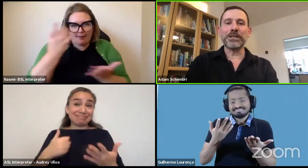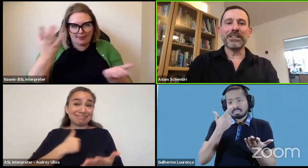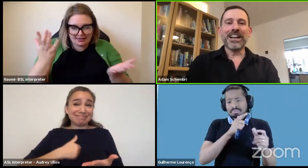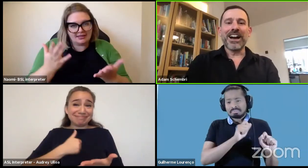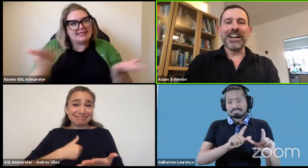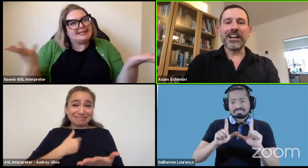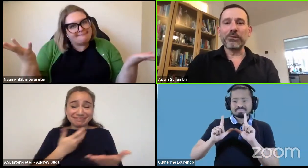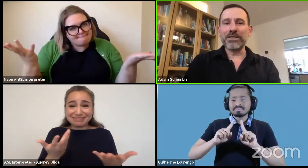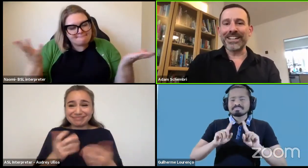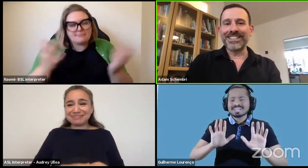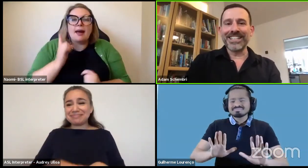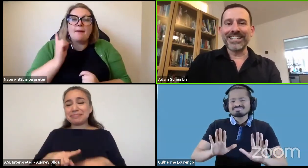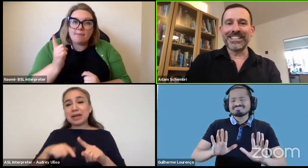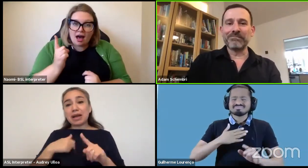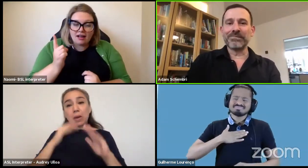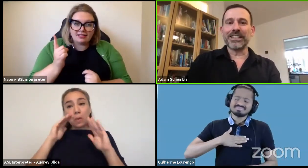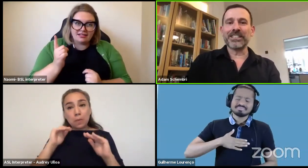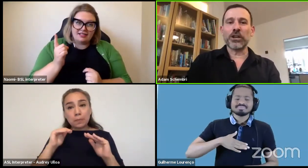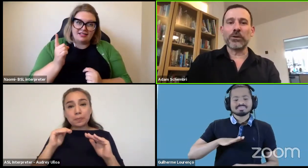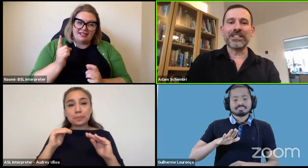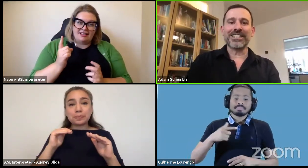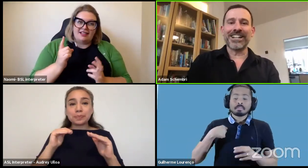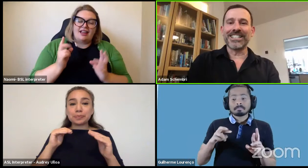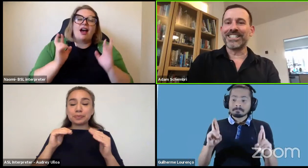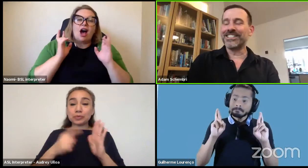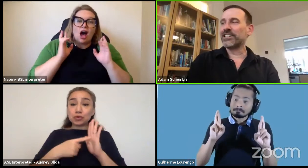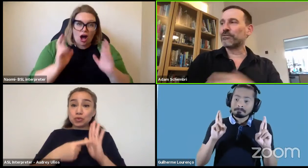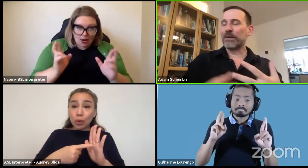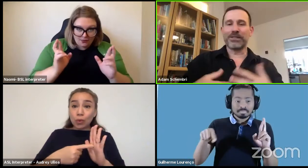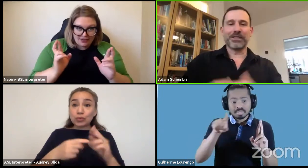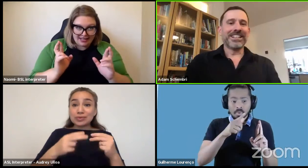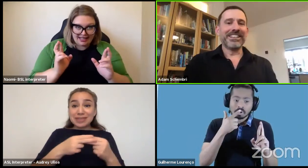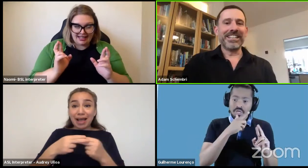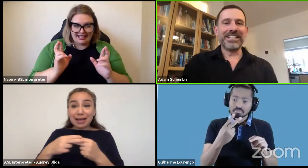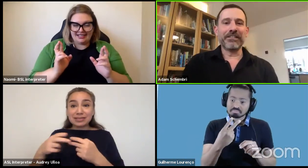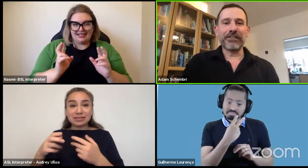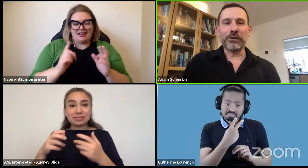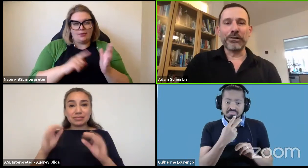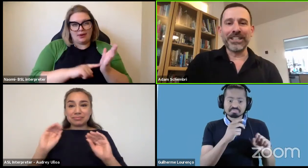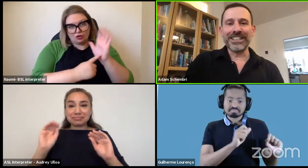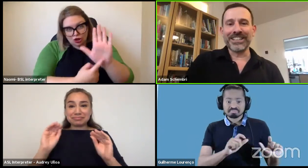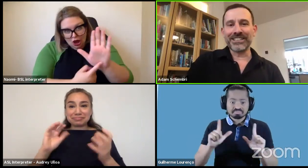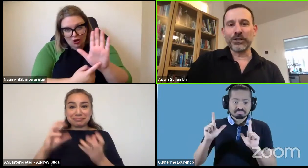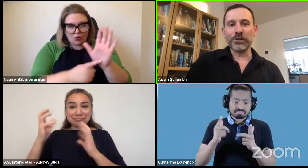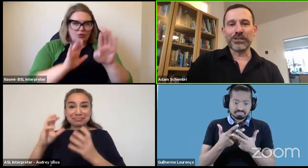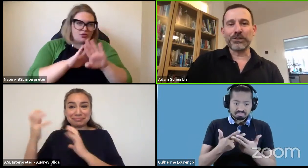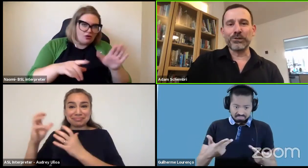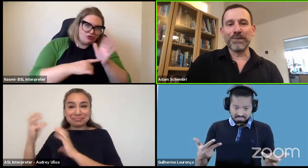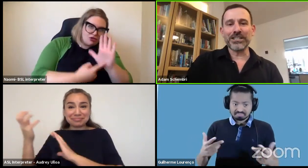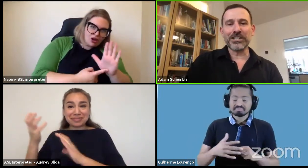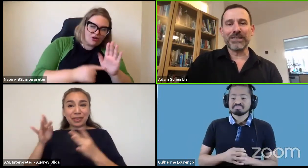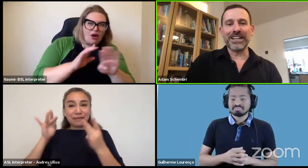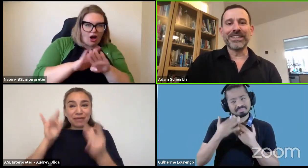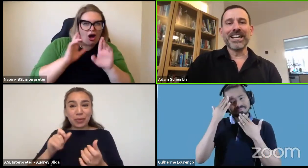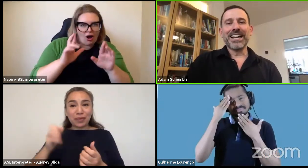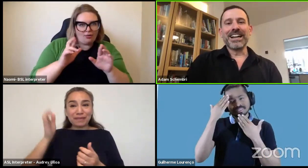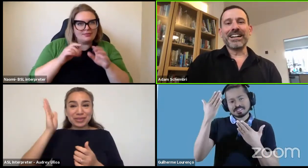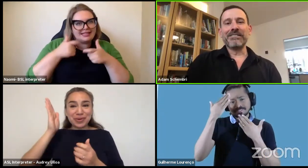but I hope that showing the slides didn't interrupt the flow of the talk too